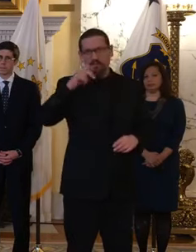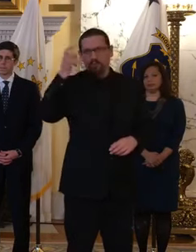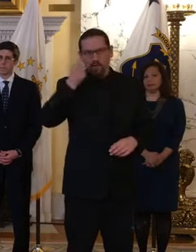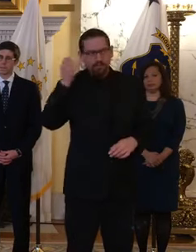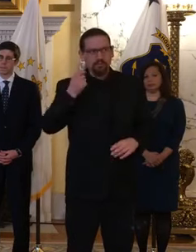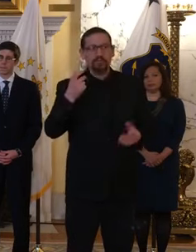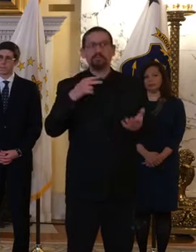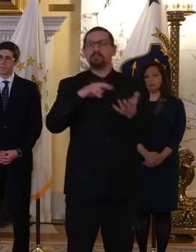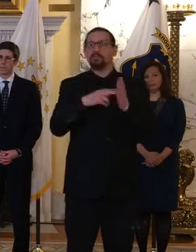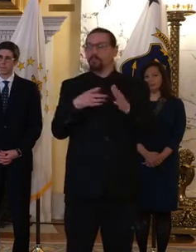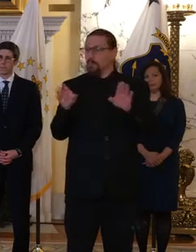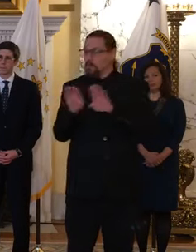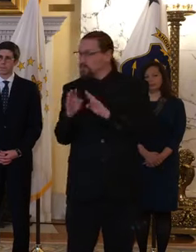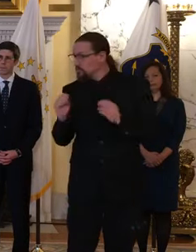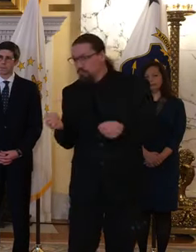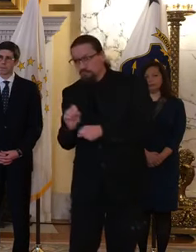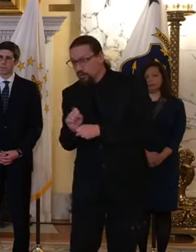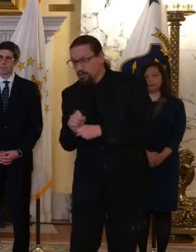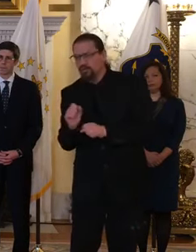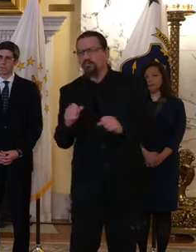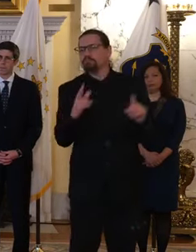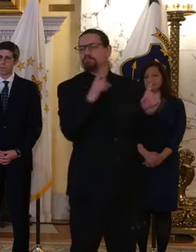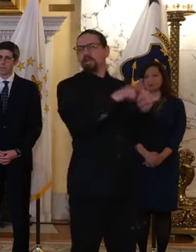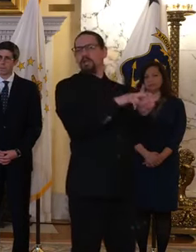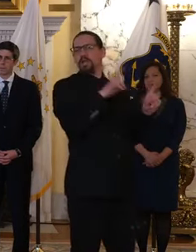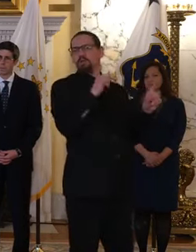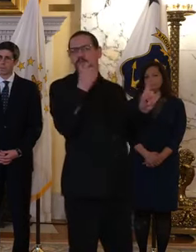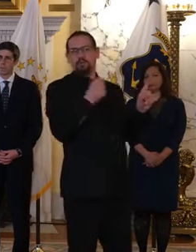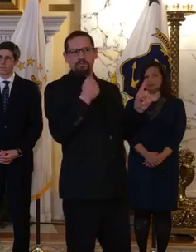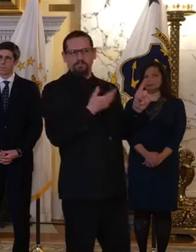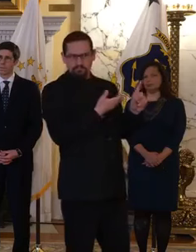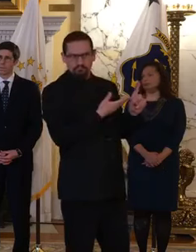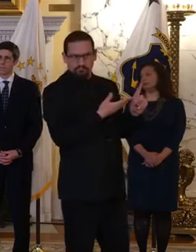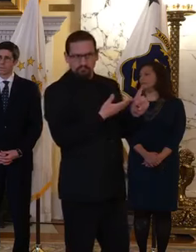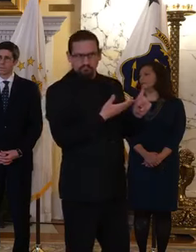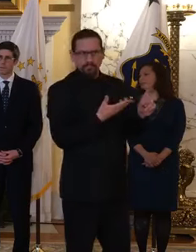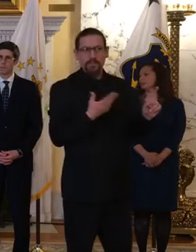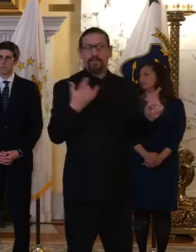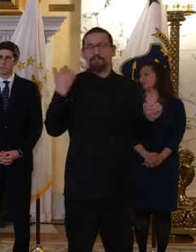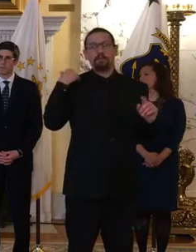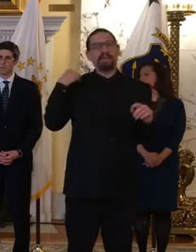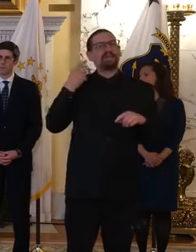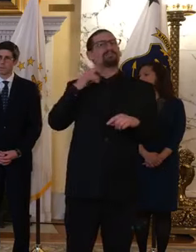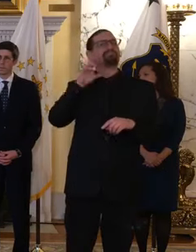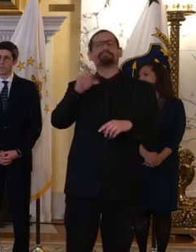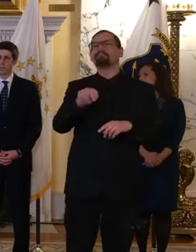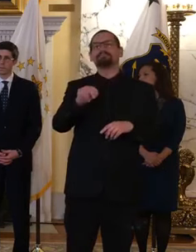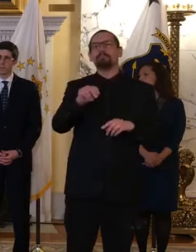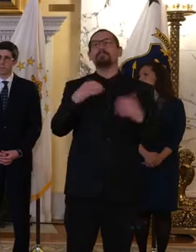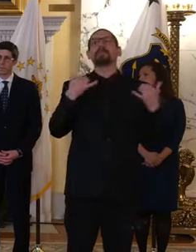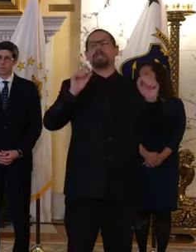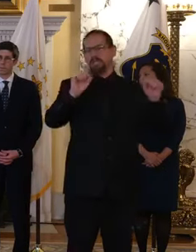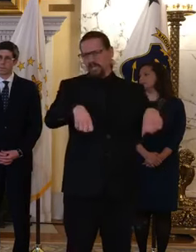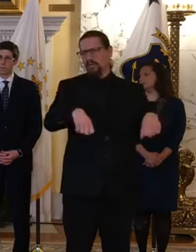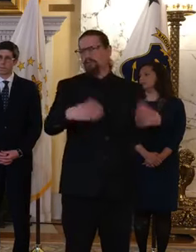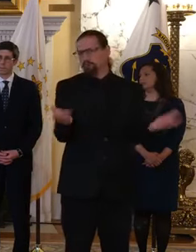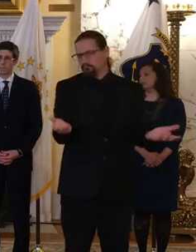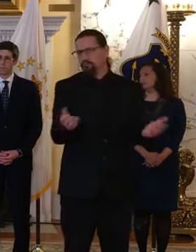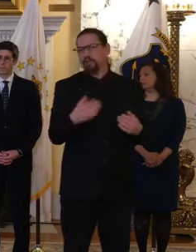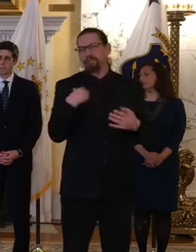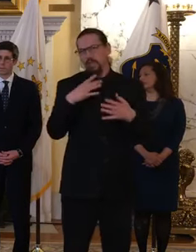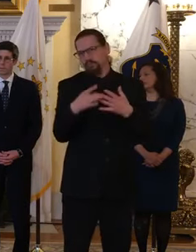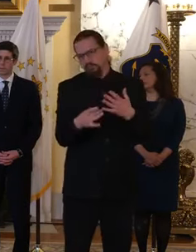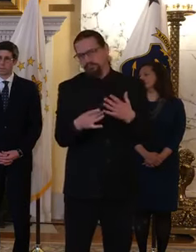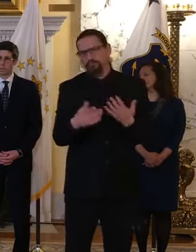whereas typically they wouldn't be able to. And will TCI benefits be extended since students are staying home